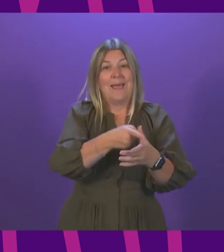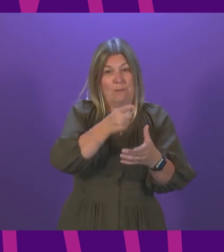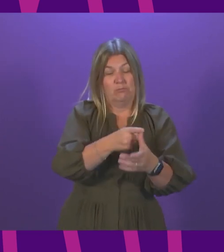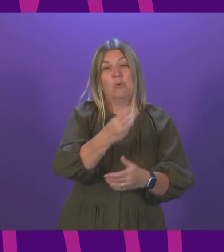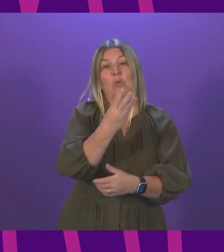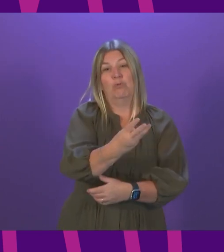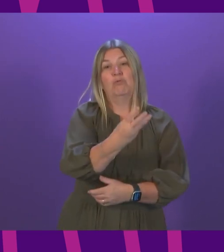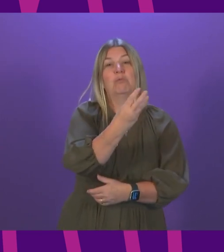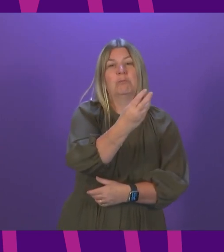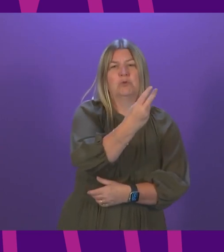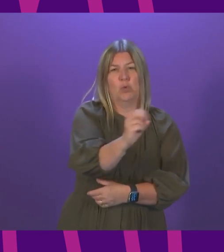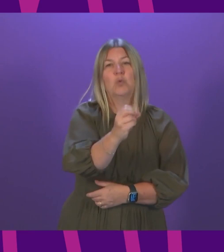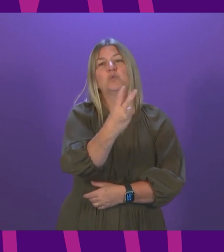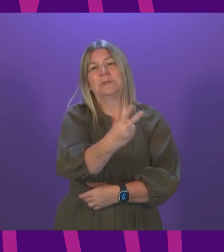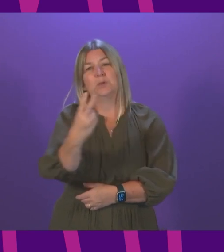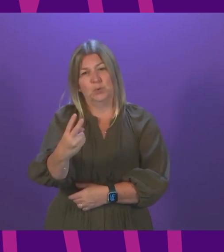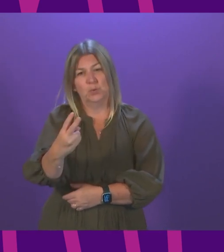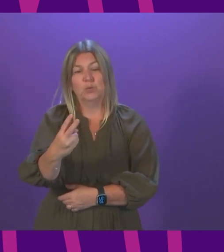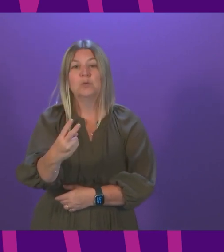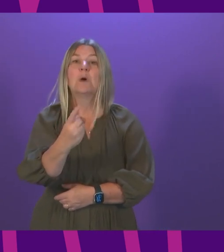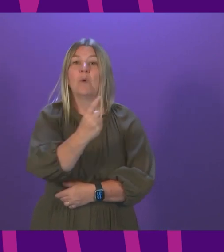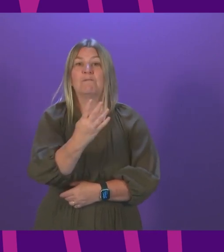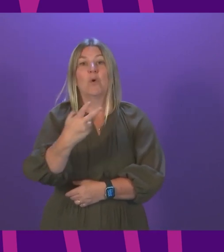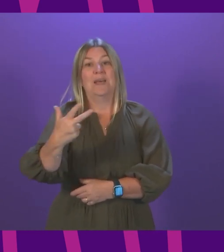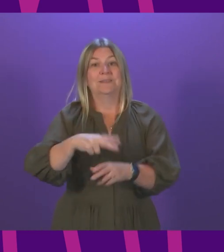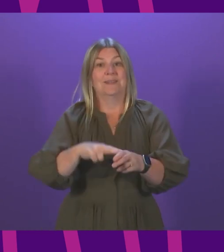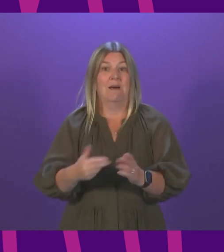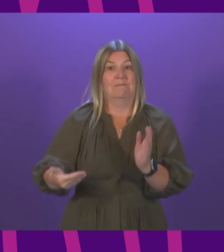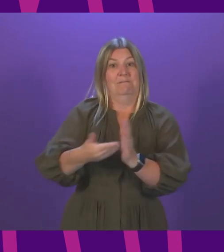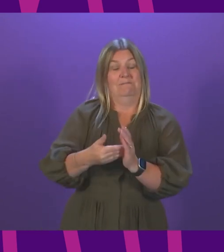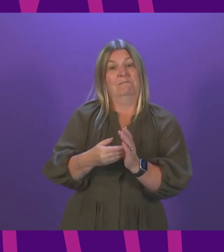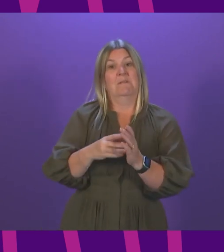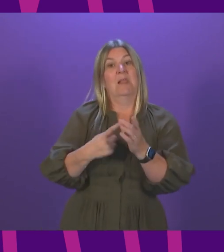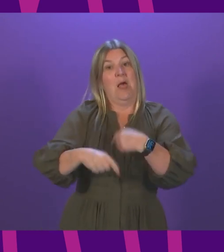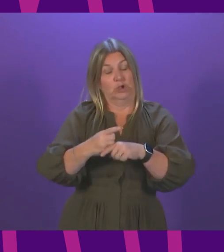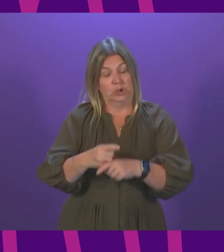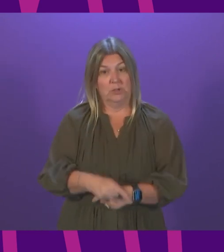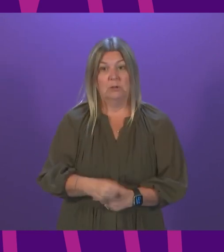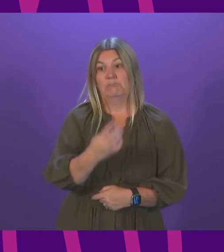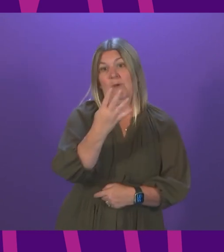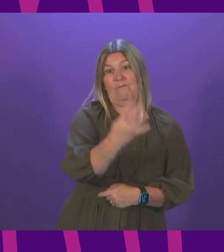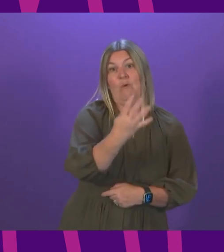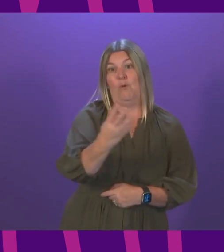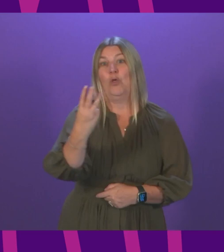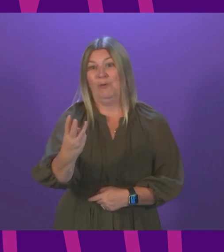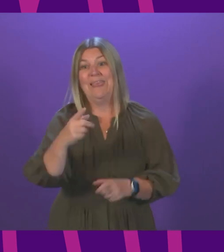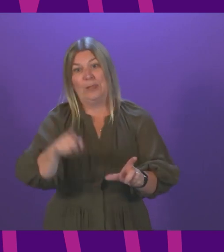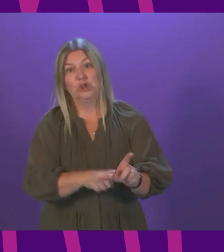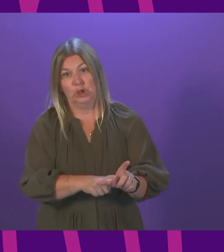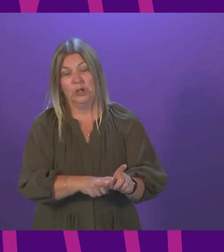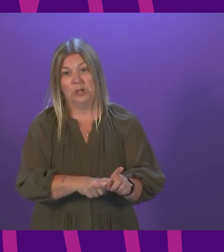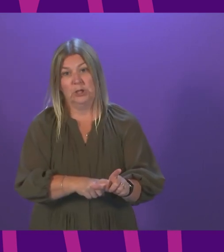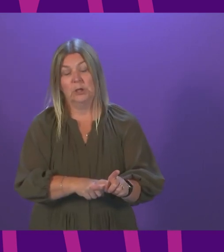148 new staff were recruited last year, and the service plans to recruit another 443 this year,